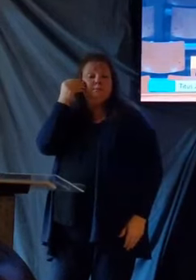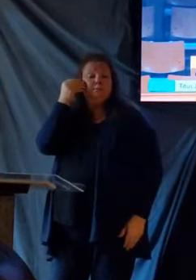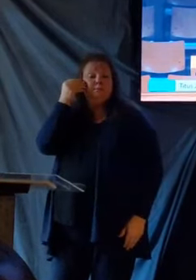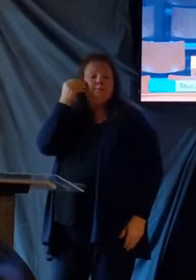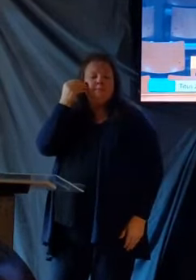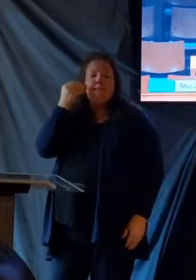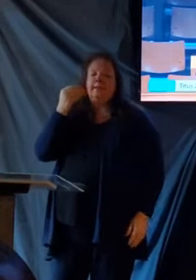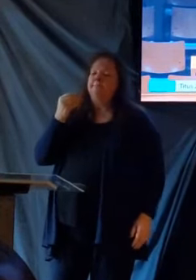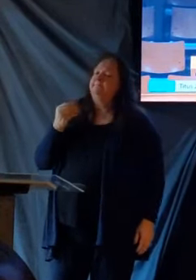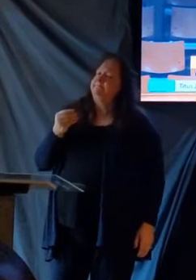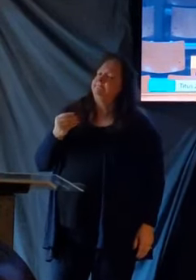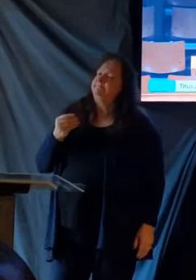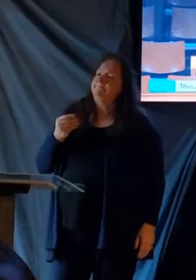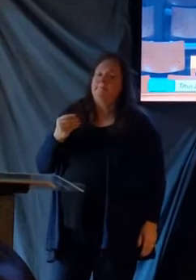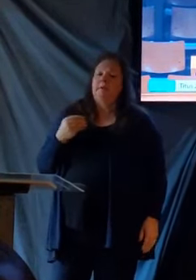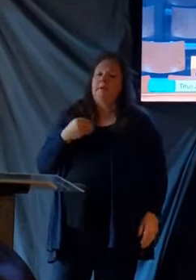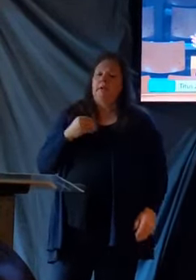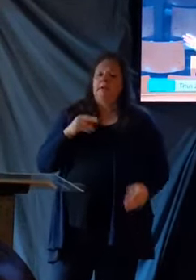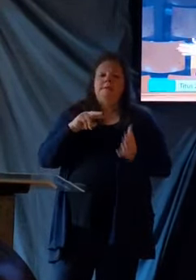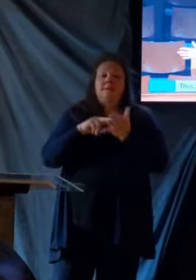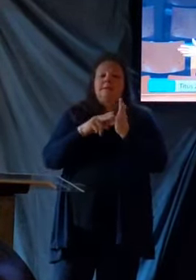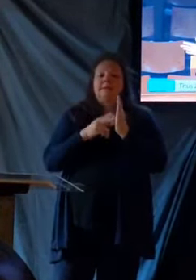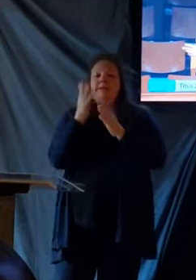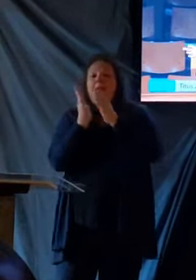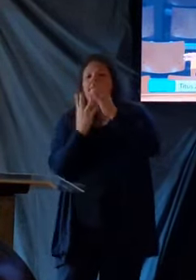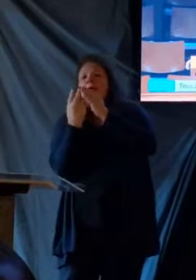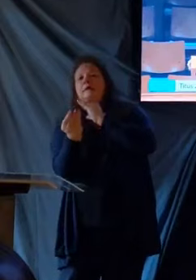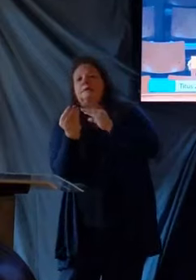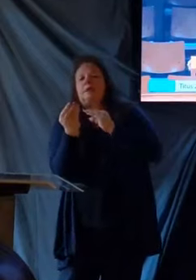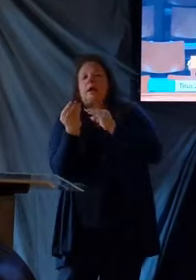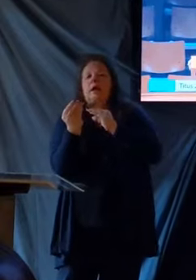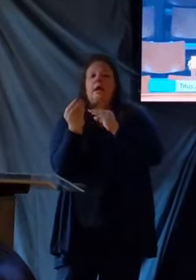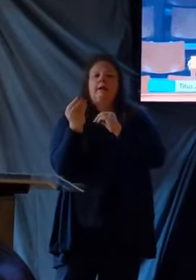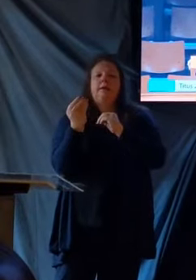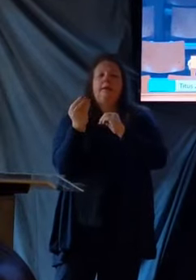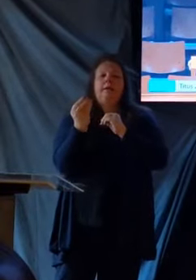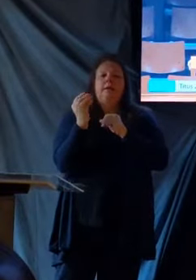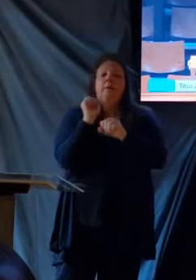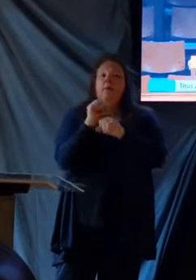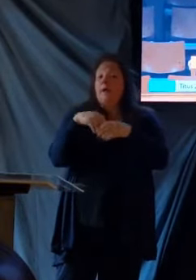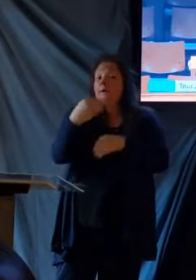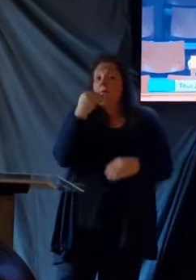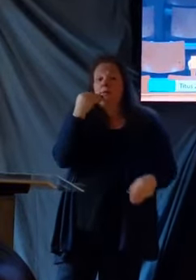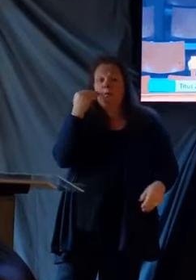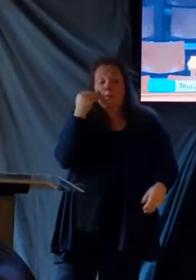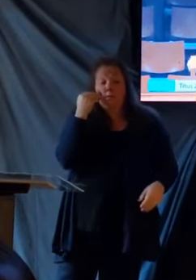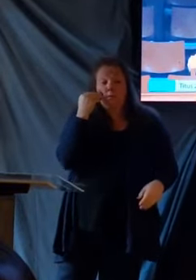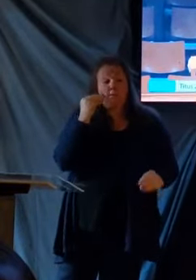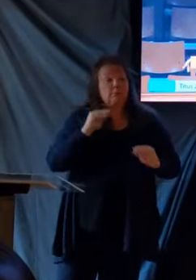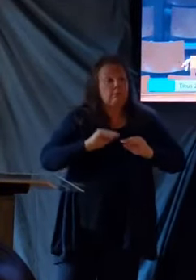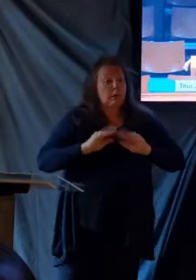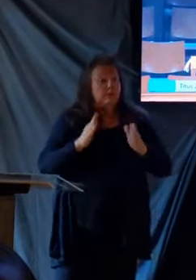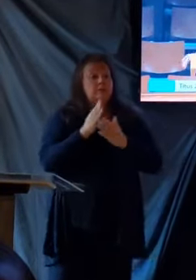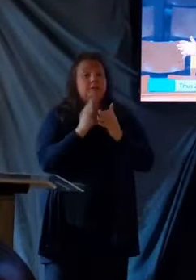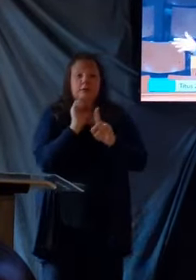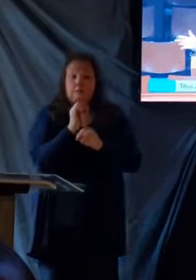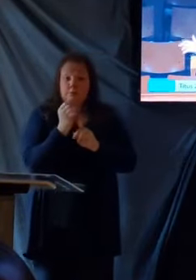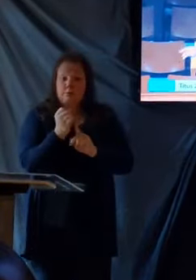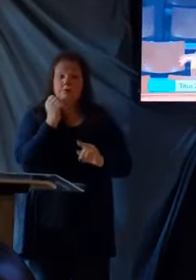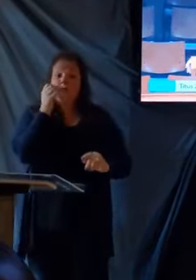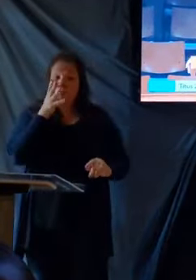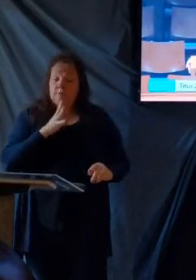It doesn't say she can never be outside the home for anything or never work outside the home, and obviously in some situations